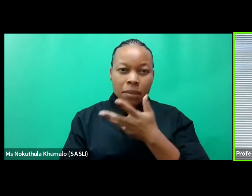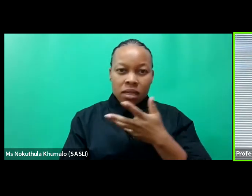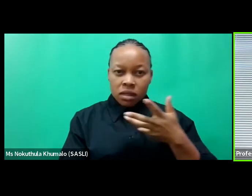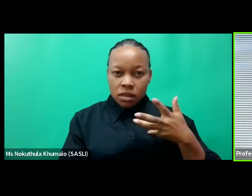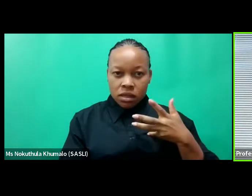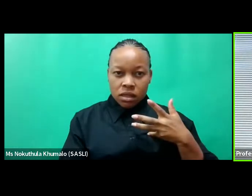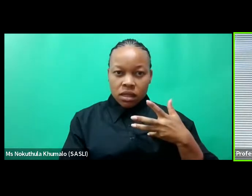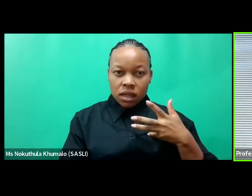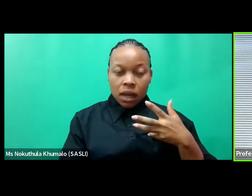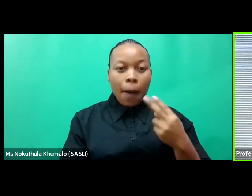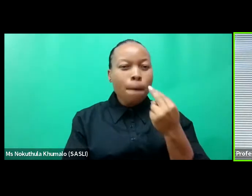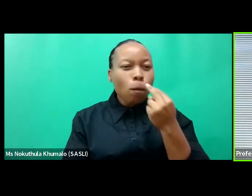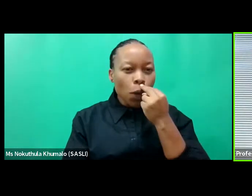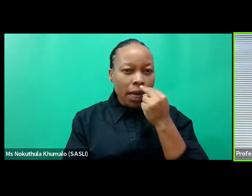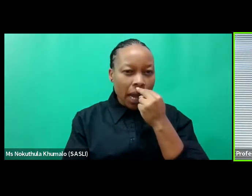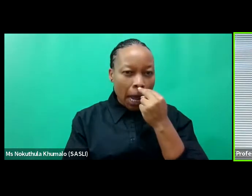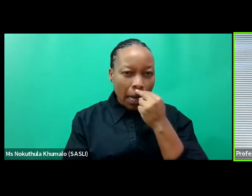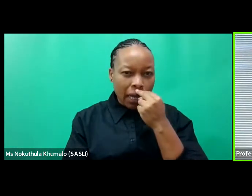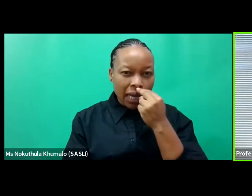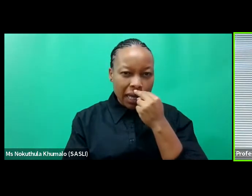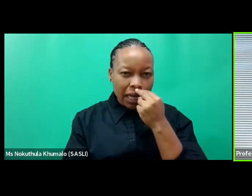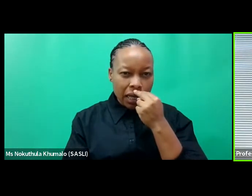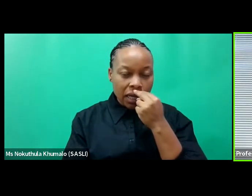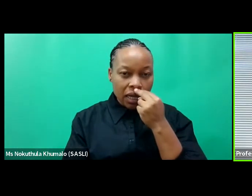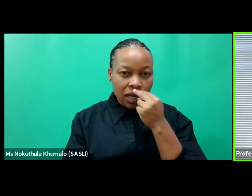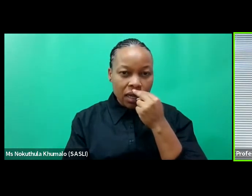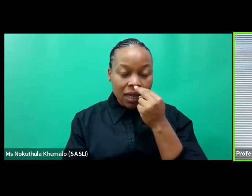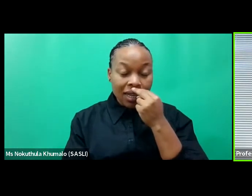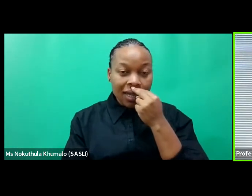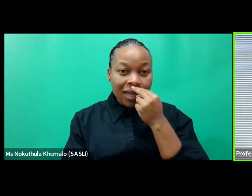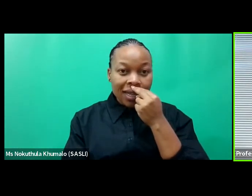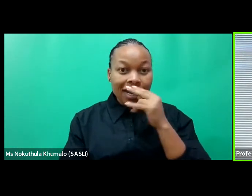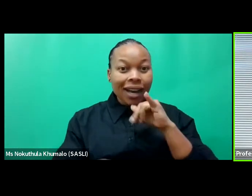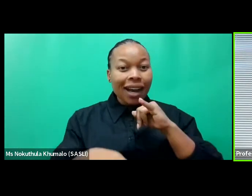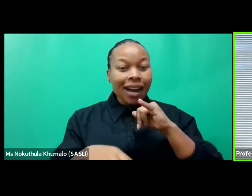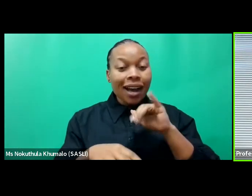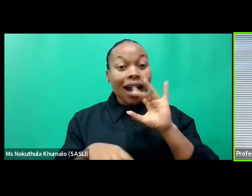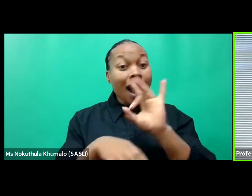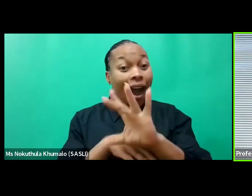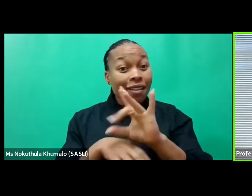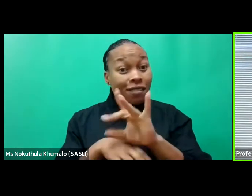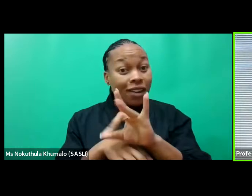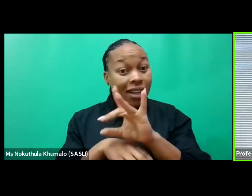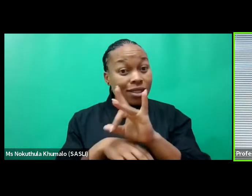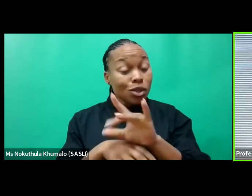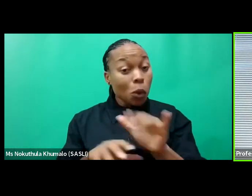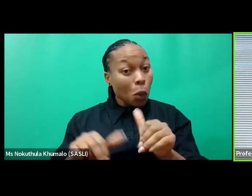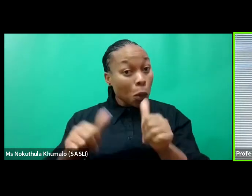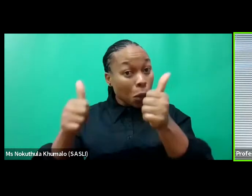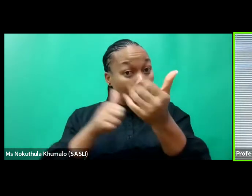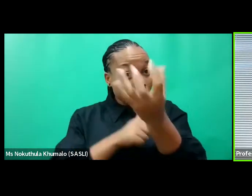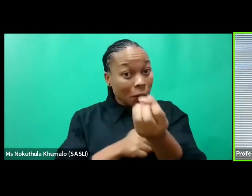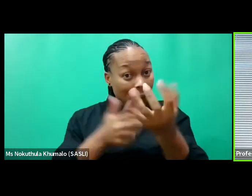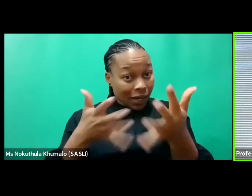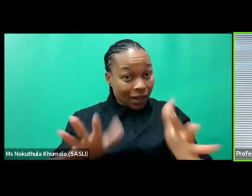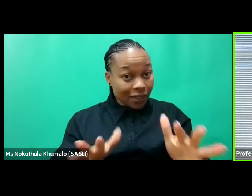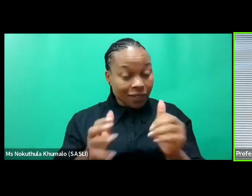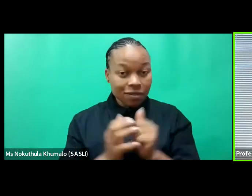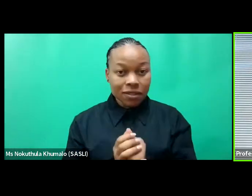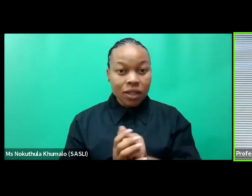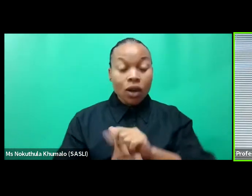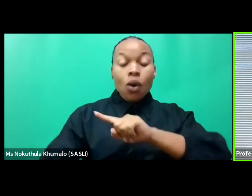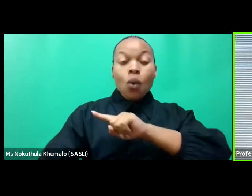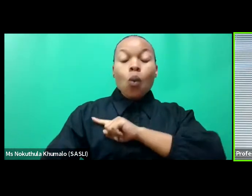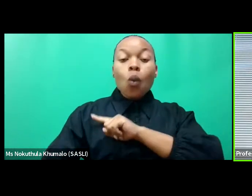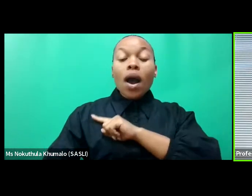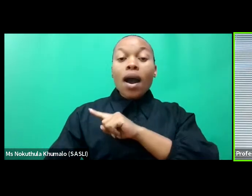Njenyana had some good advice, because that's what I'm going to talk about